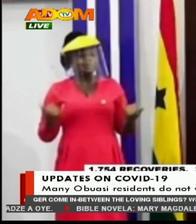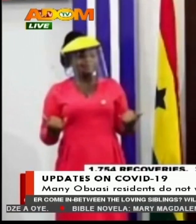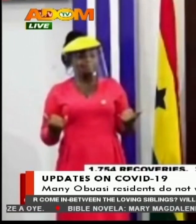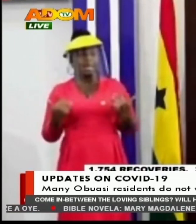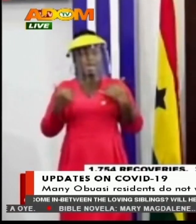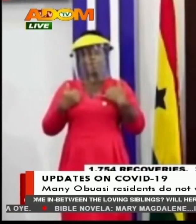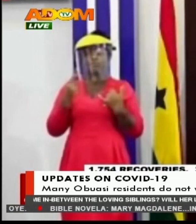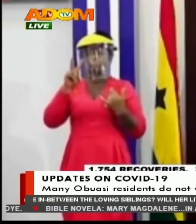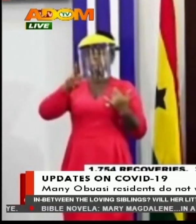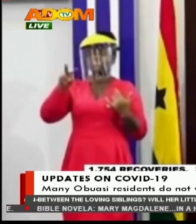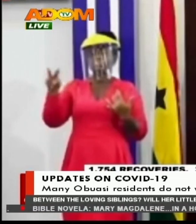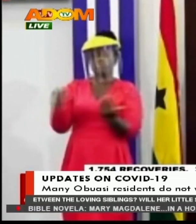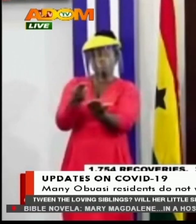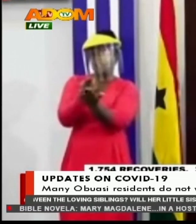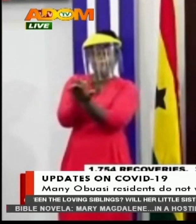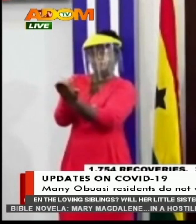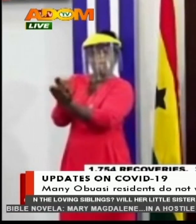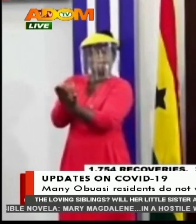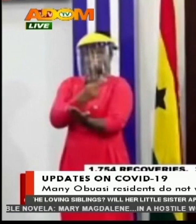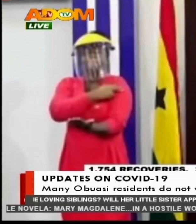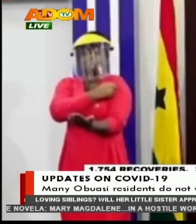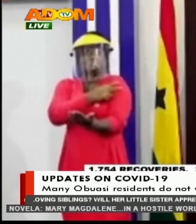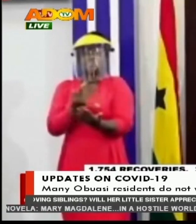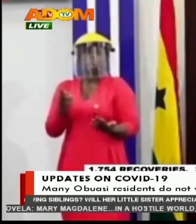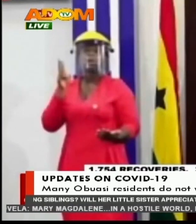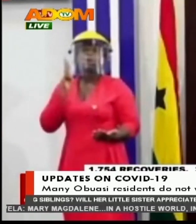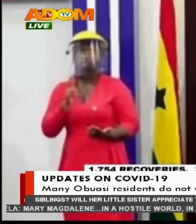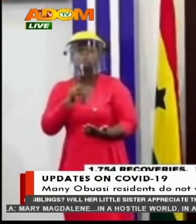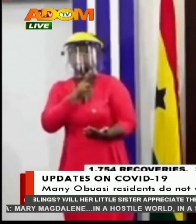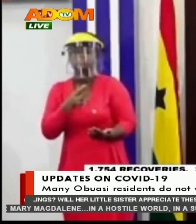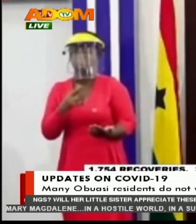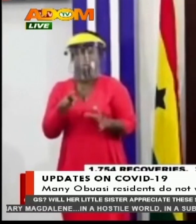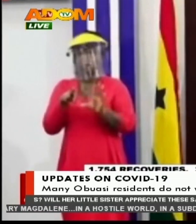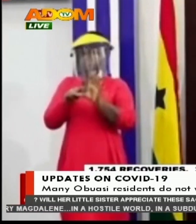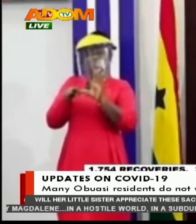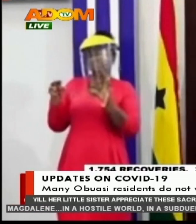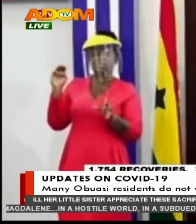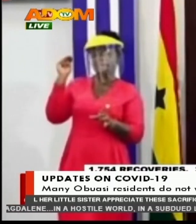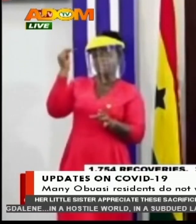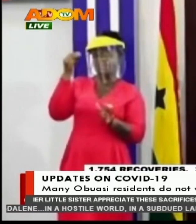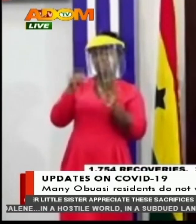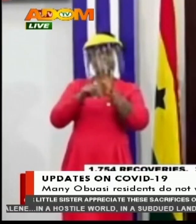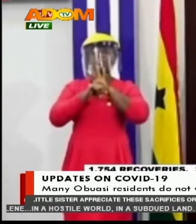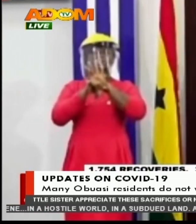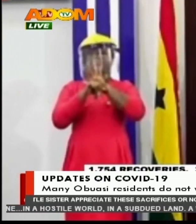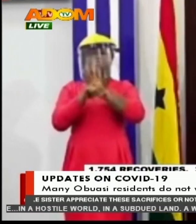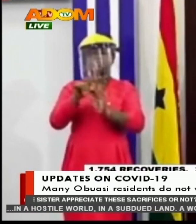14-bed treatment center. So that's why they hope to address the issue about treatment. And let me say